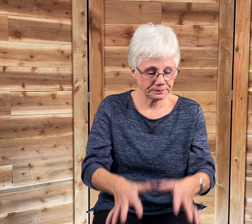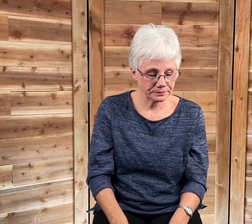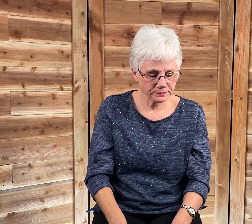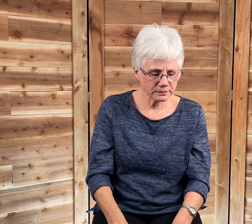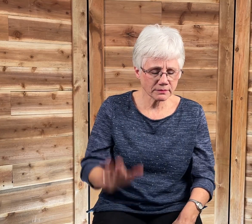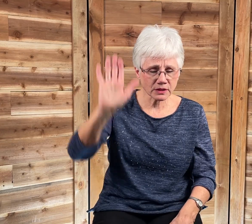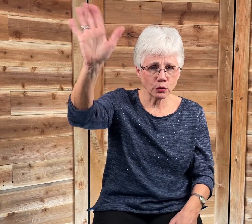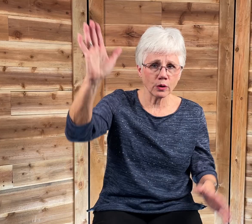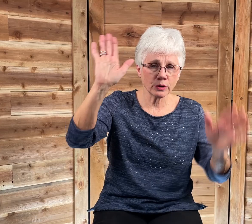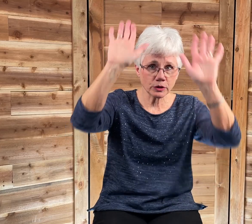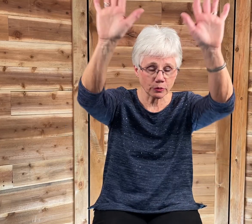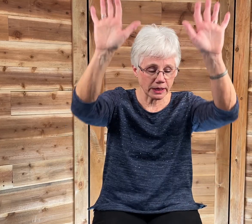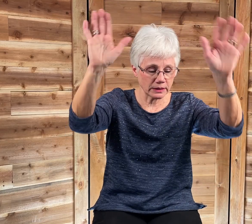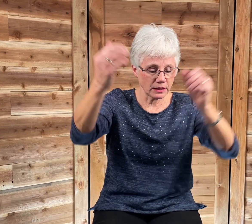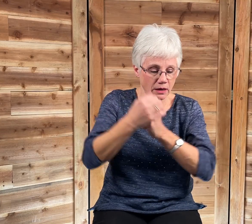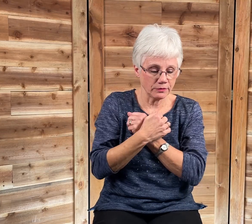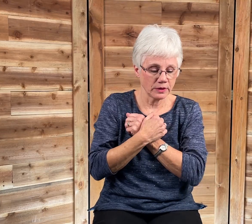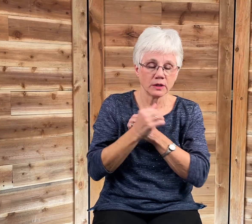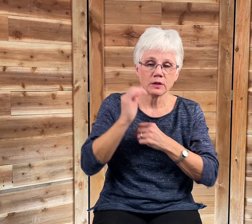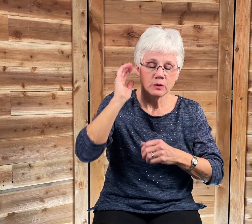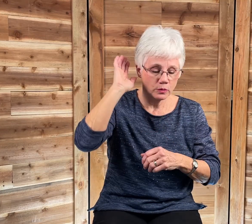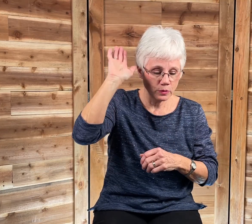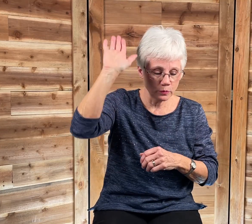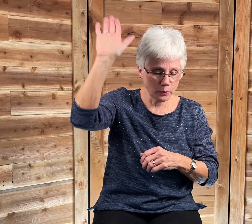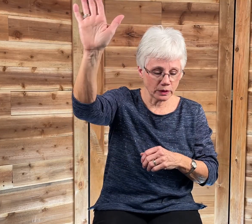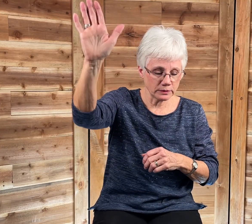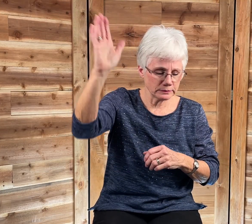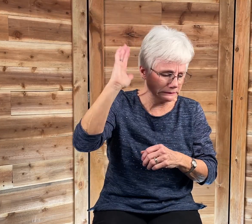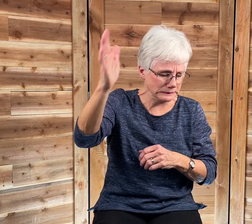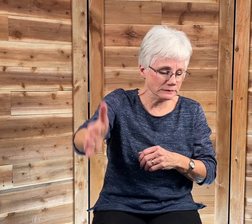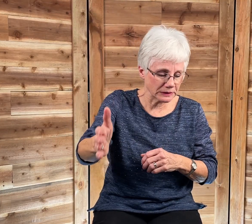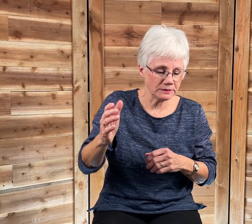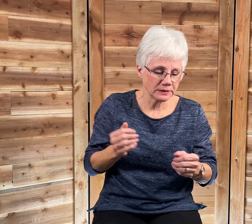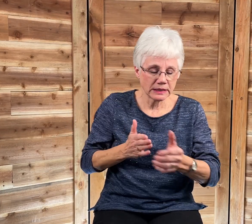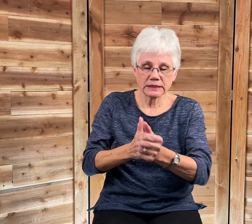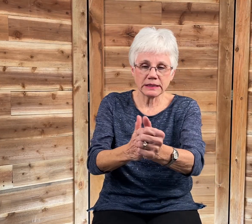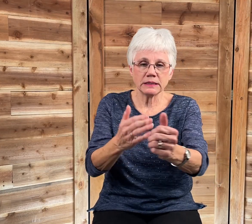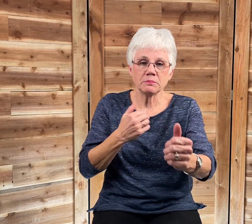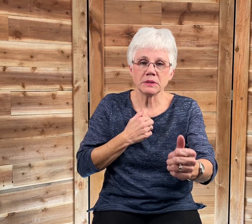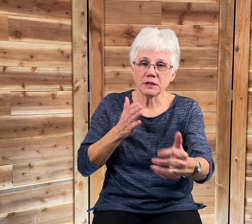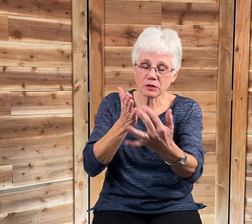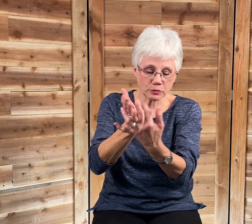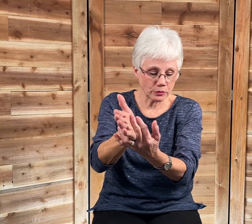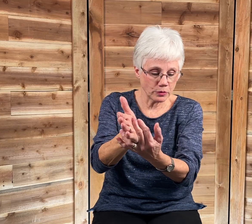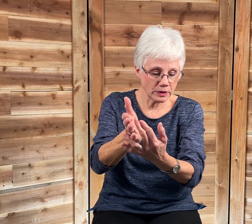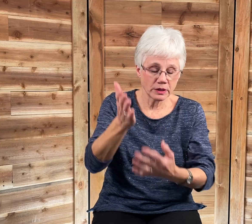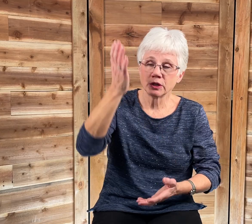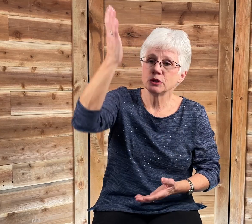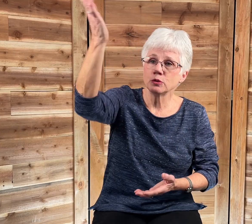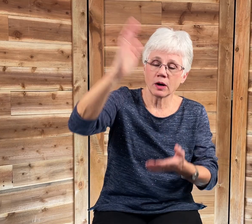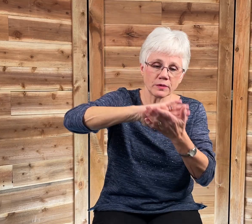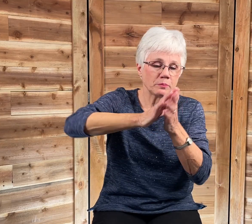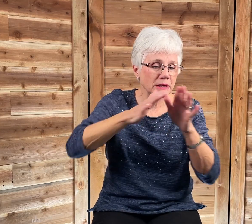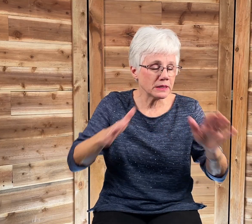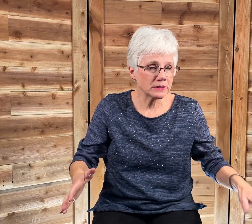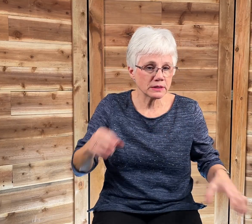out. Your great love will lead me through.